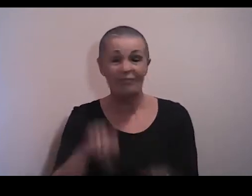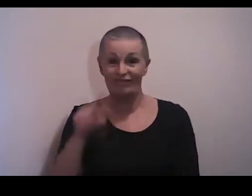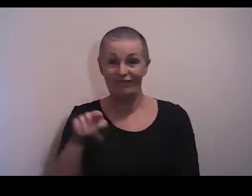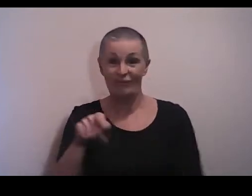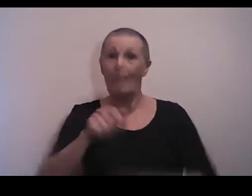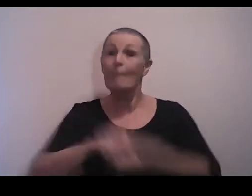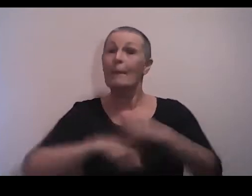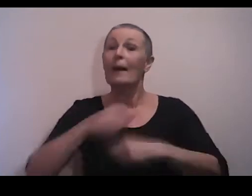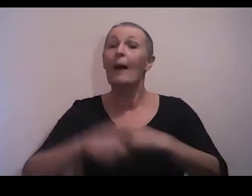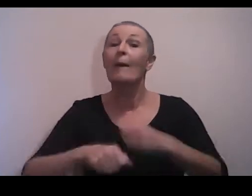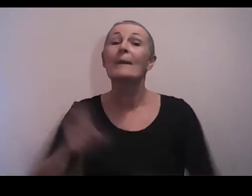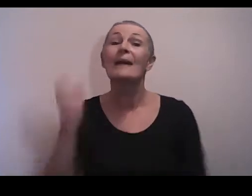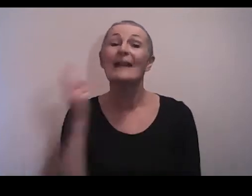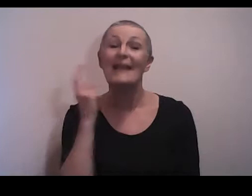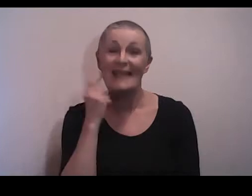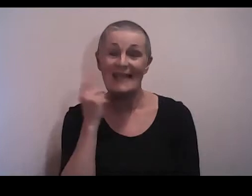And you will remember them.